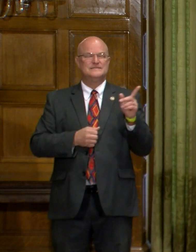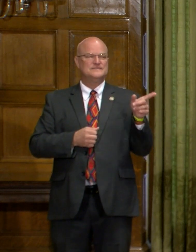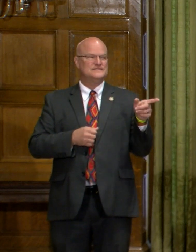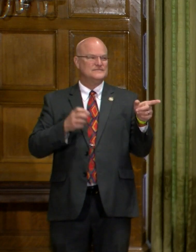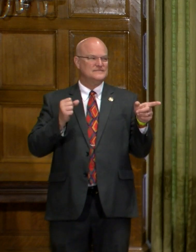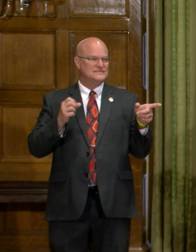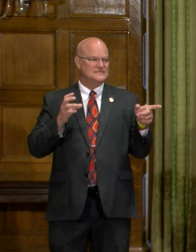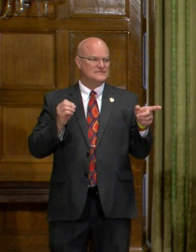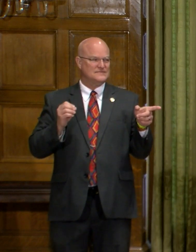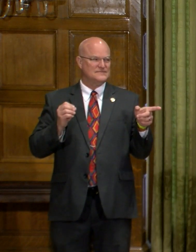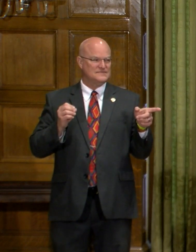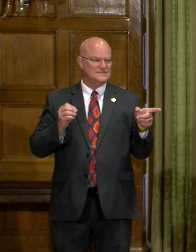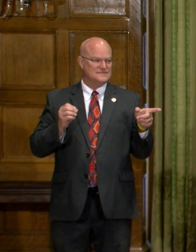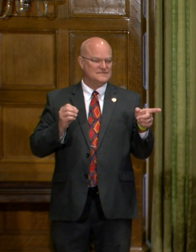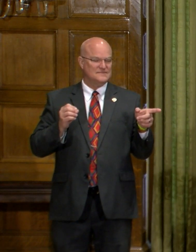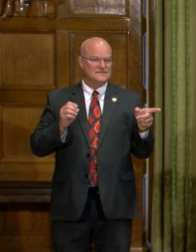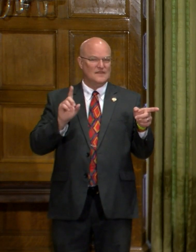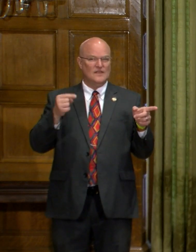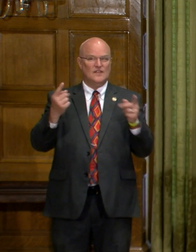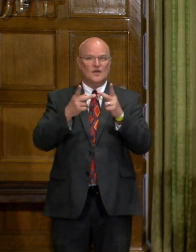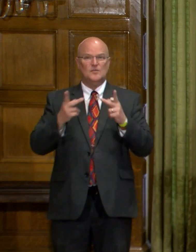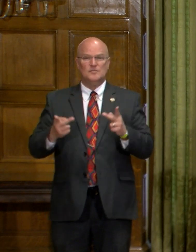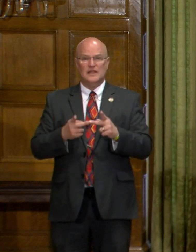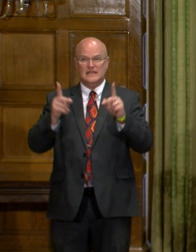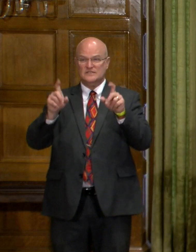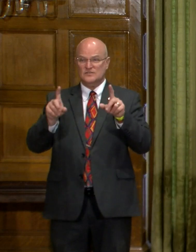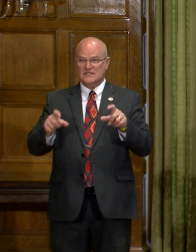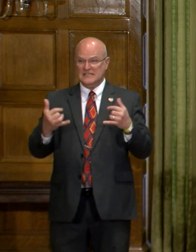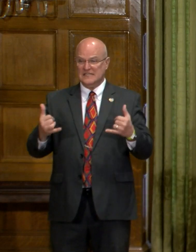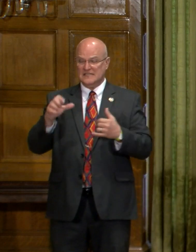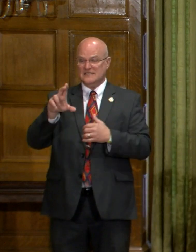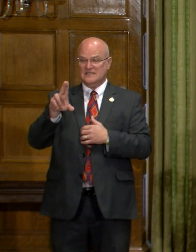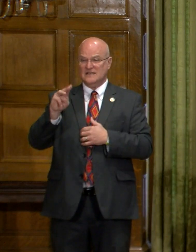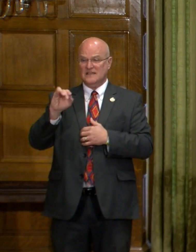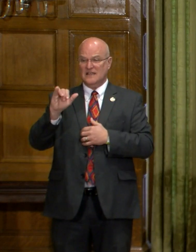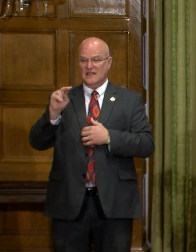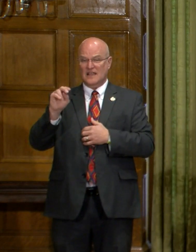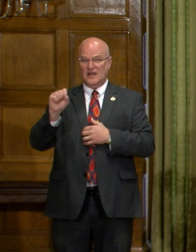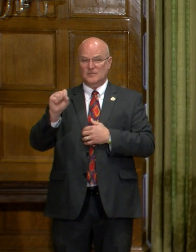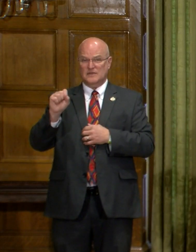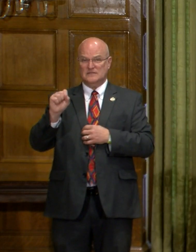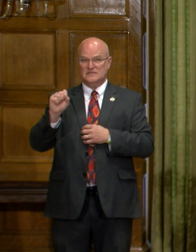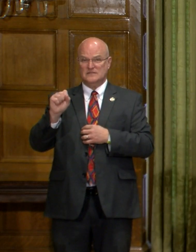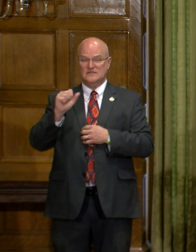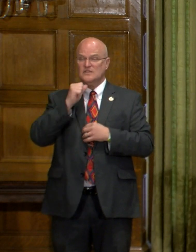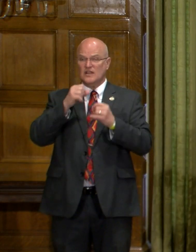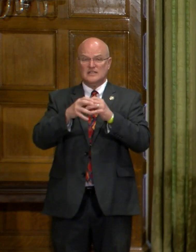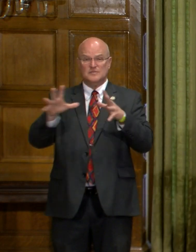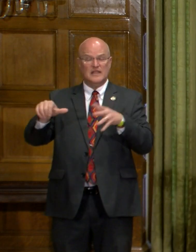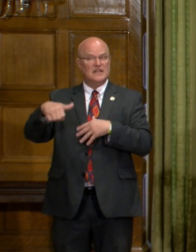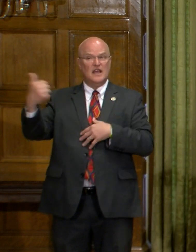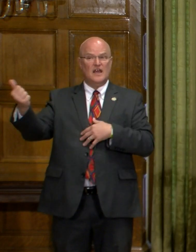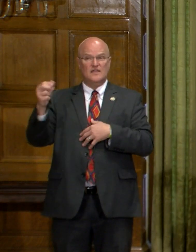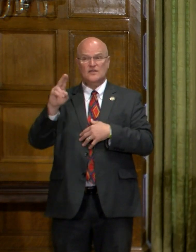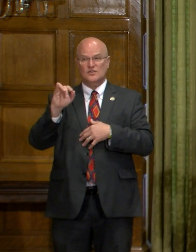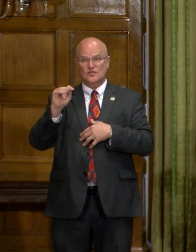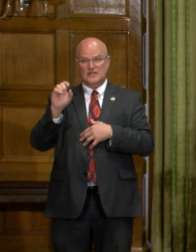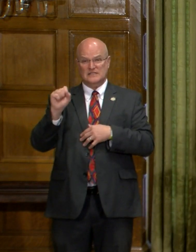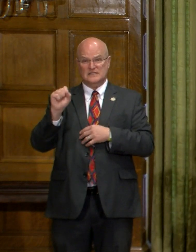So the only place you're testing is Cummings. You're not expanding to other